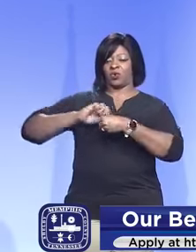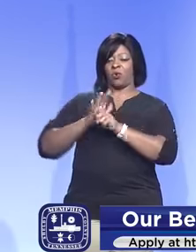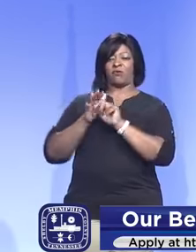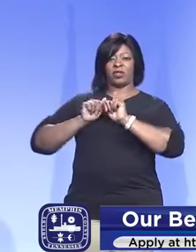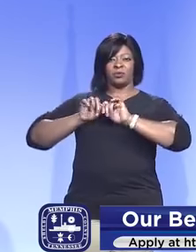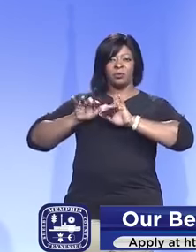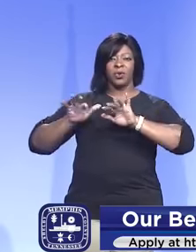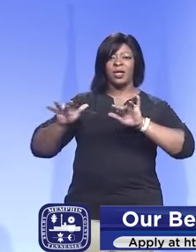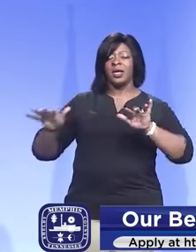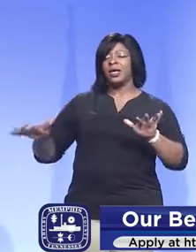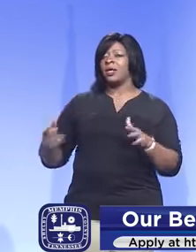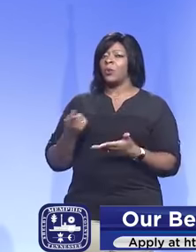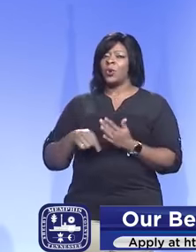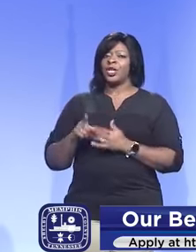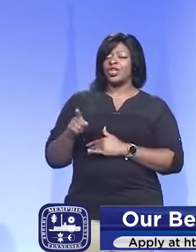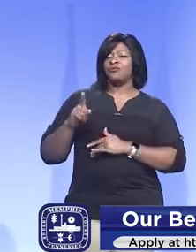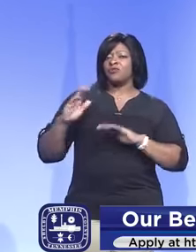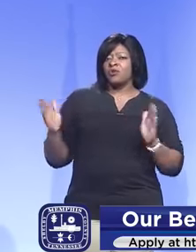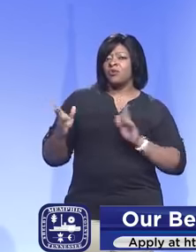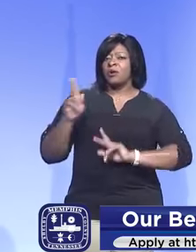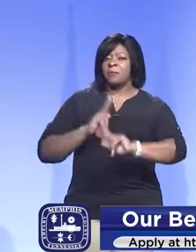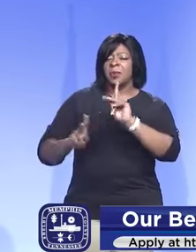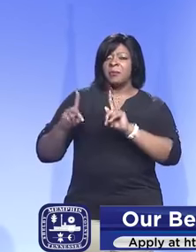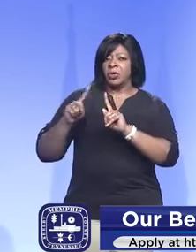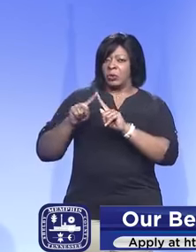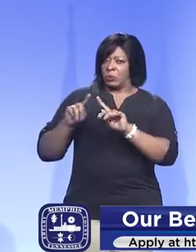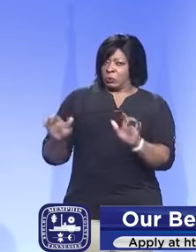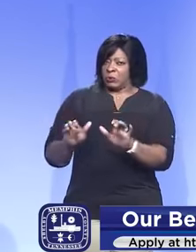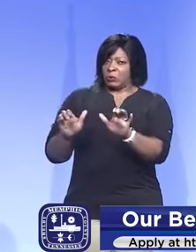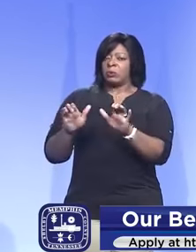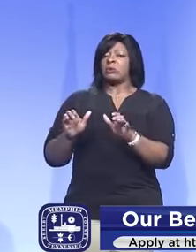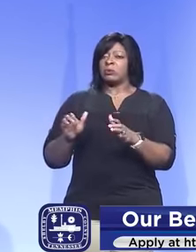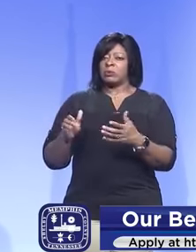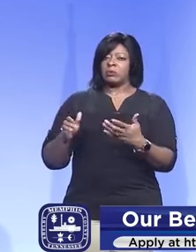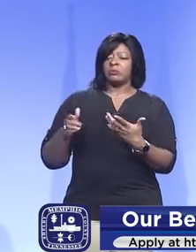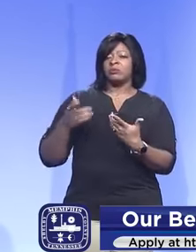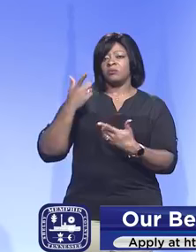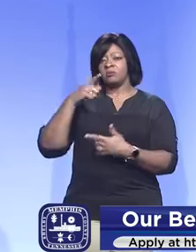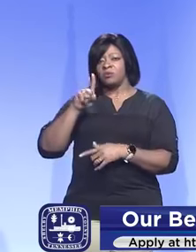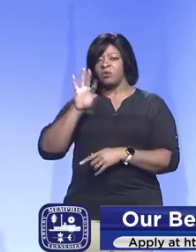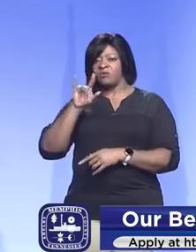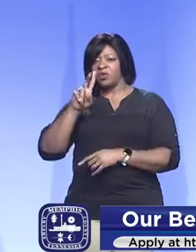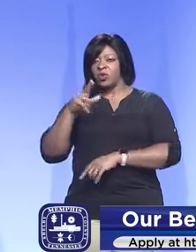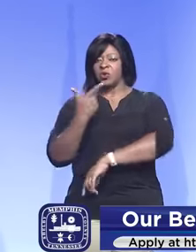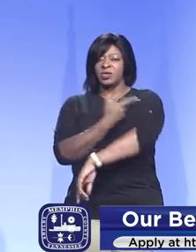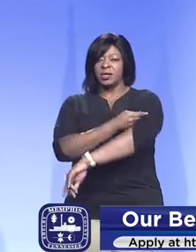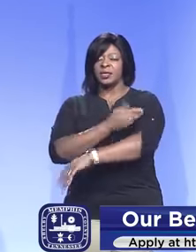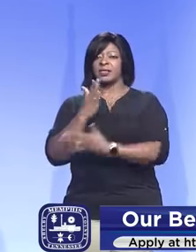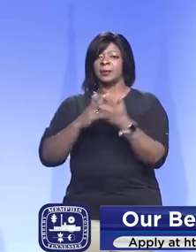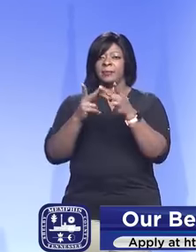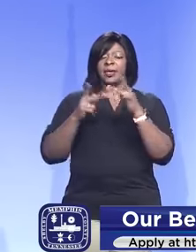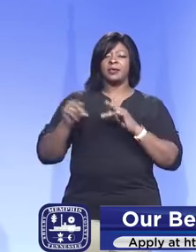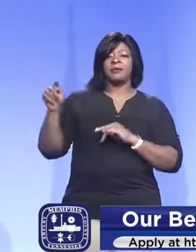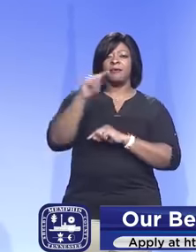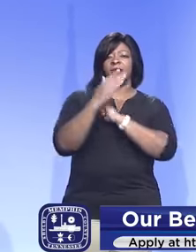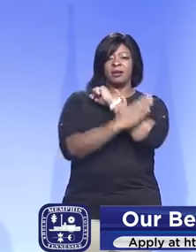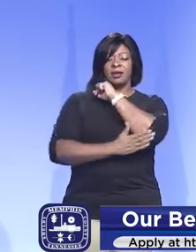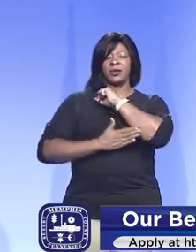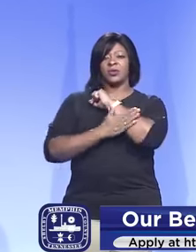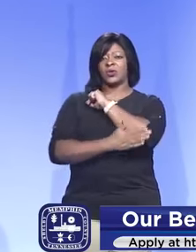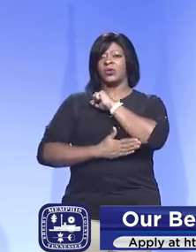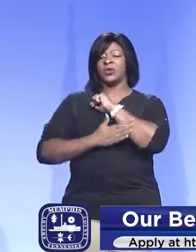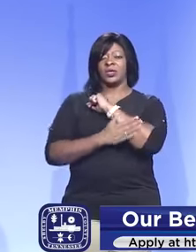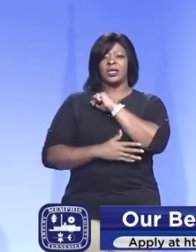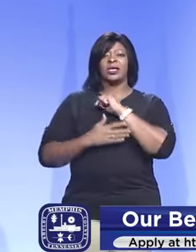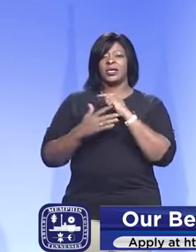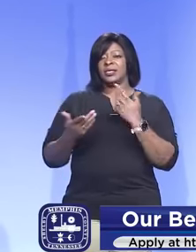spread, and what are you encouraging people to do as far as the flu shot, especially since some places around the country have been